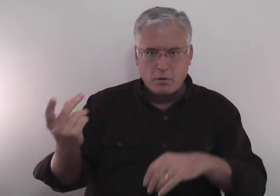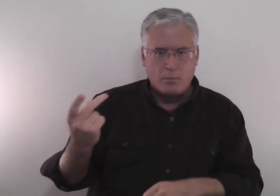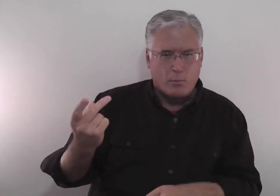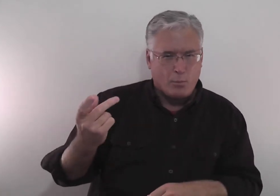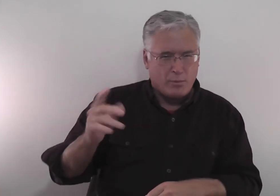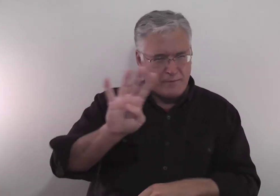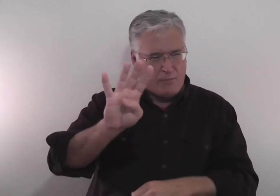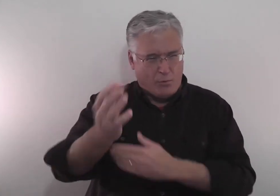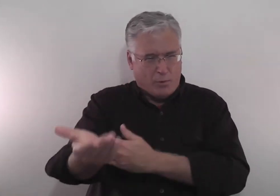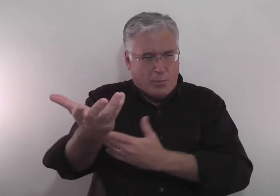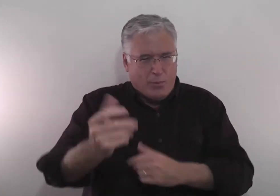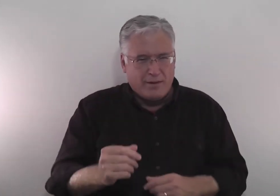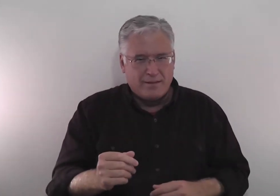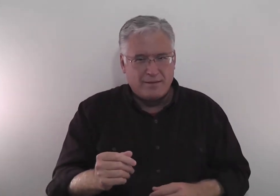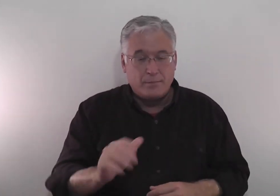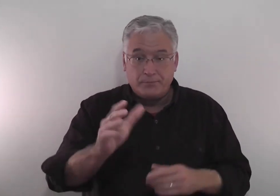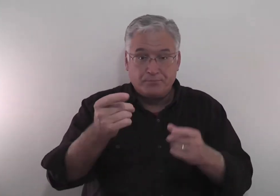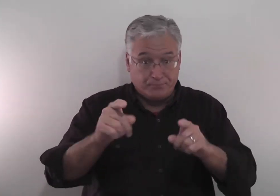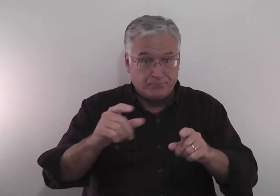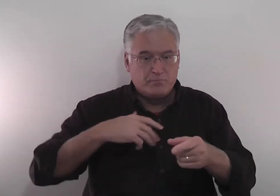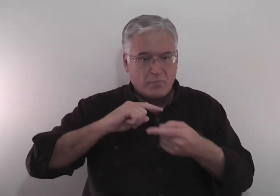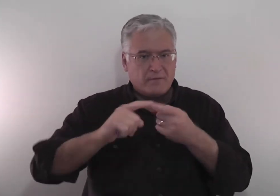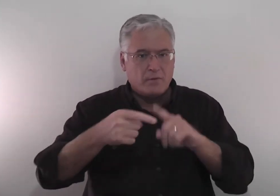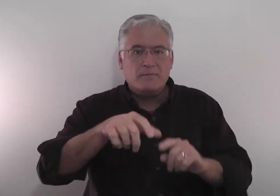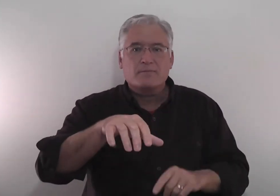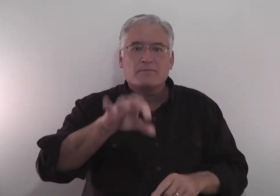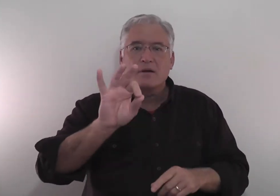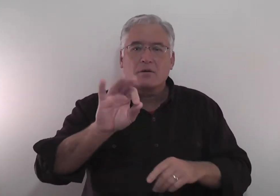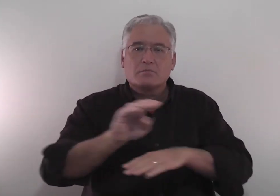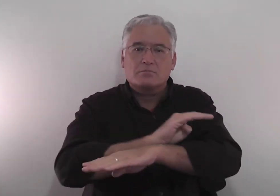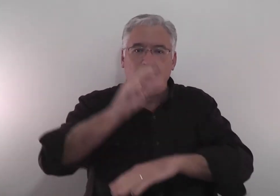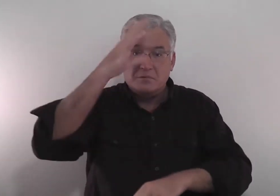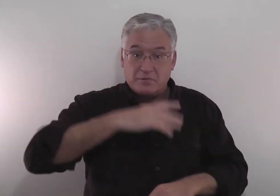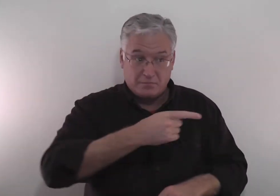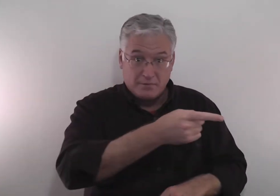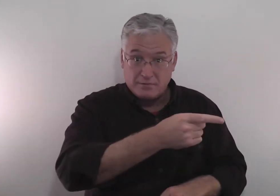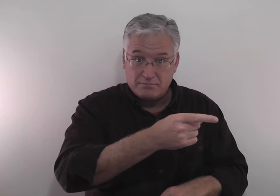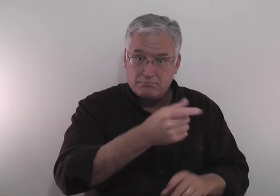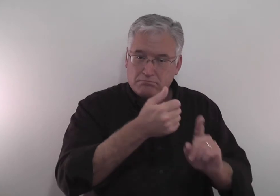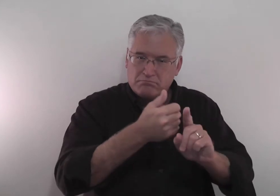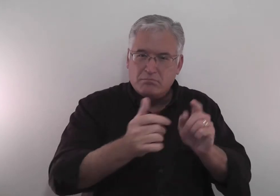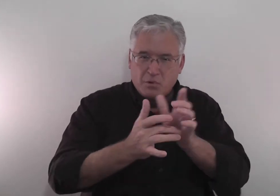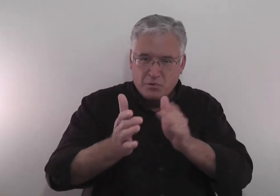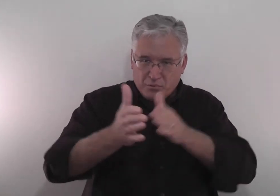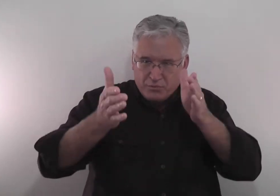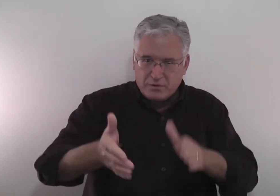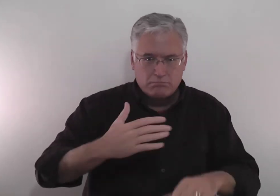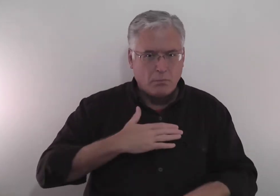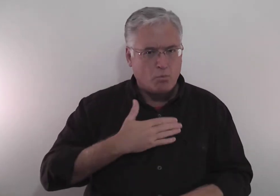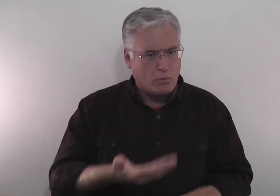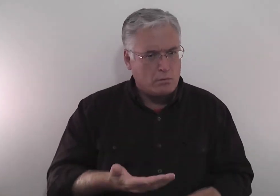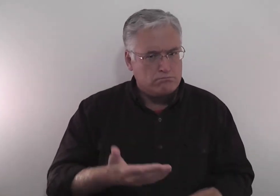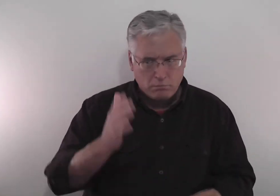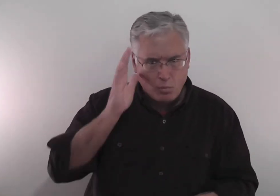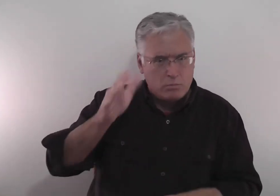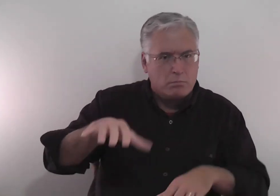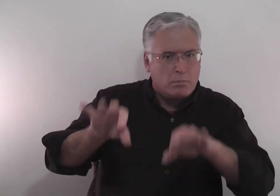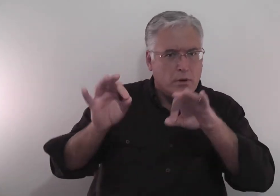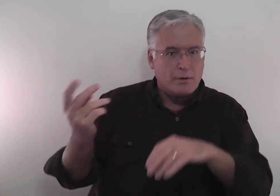think, who's going to drive us to the airport that early in the morning. And my friend, he found a businessman that he was willing